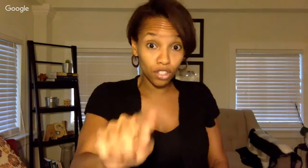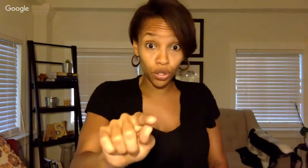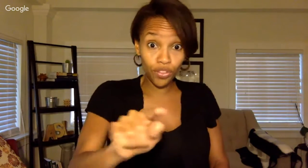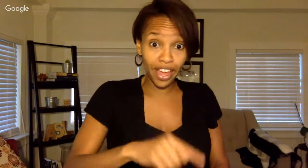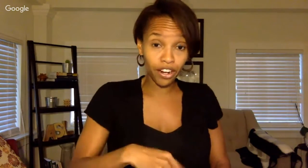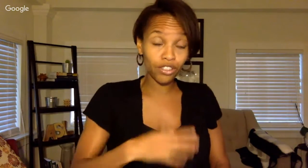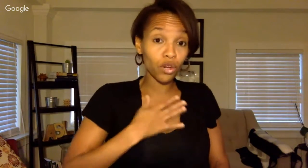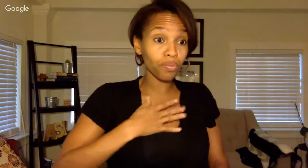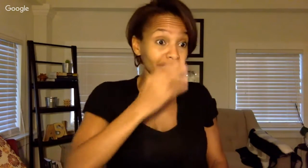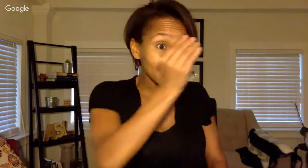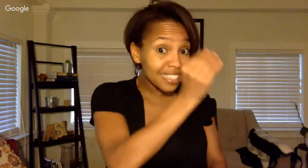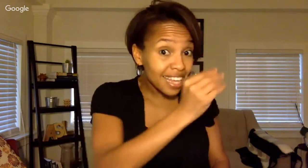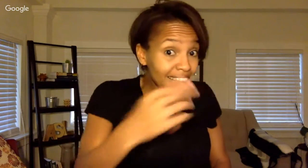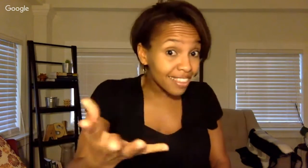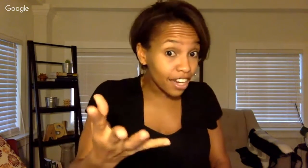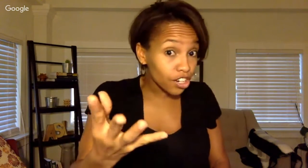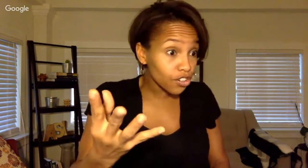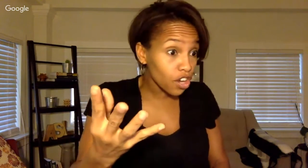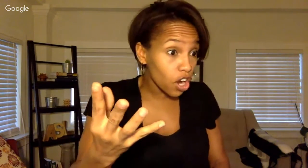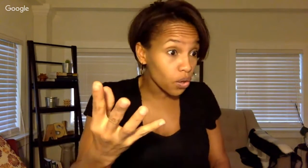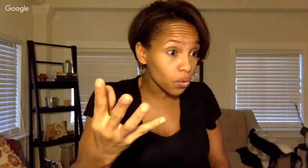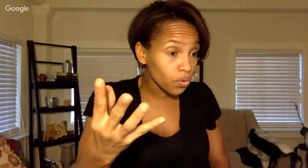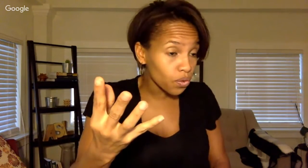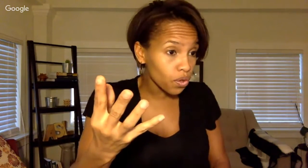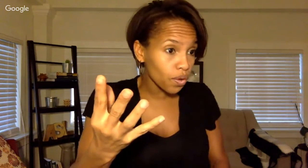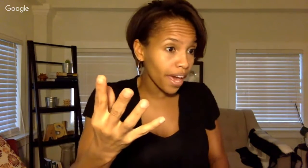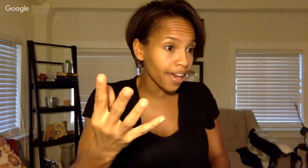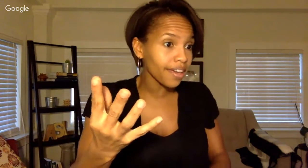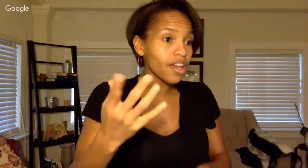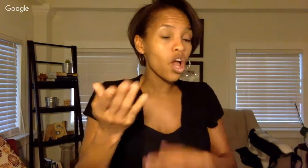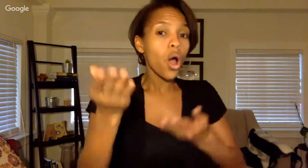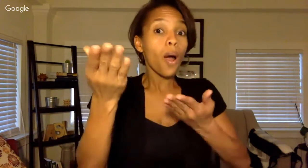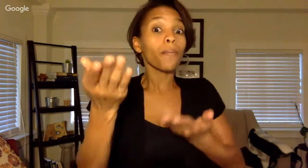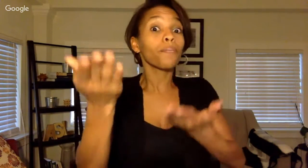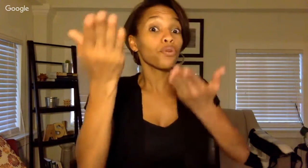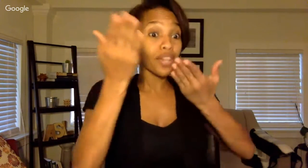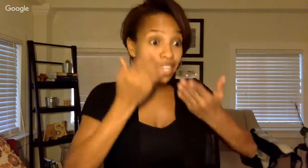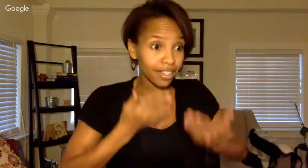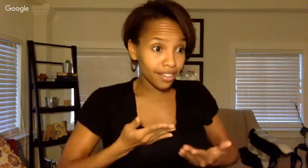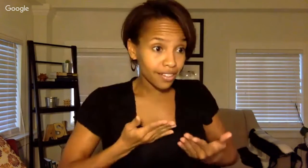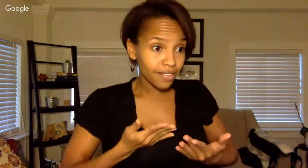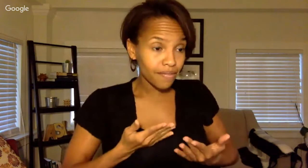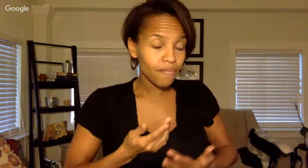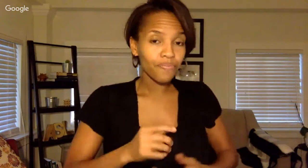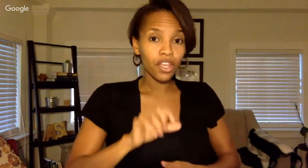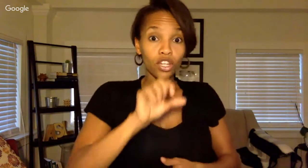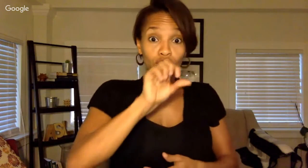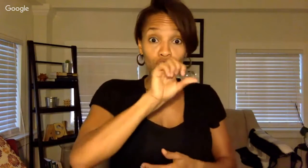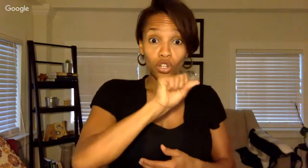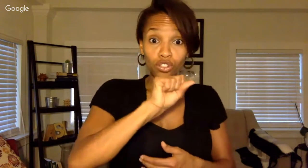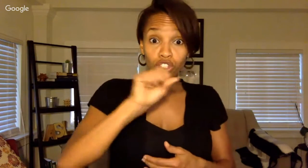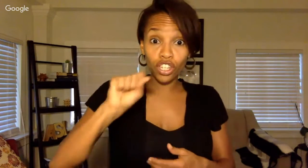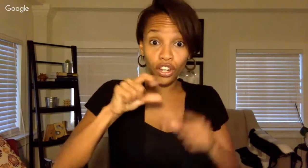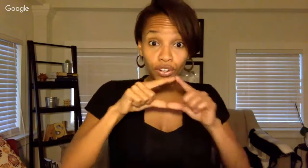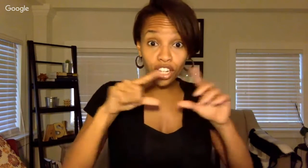you're there. So please let her know, okay? Bring Social Security